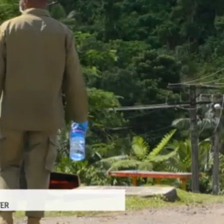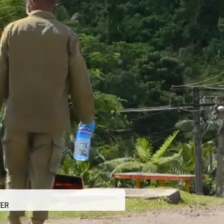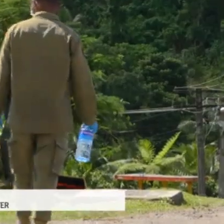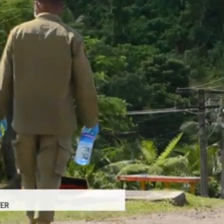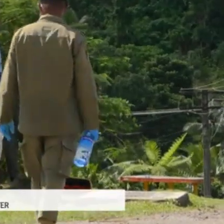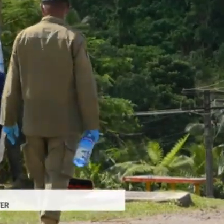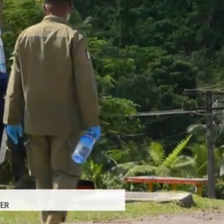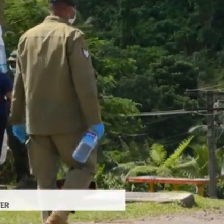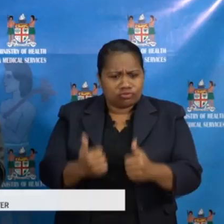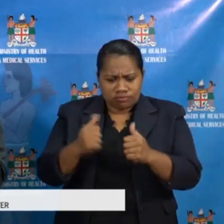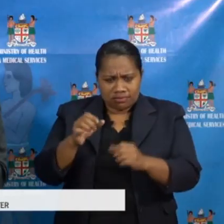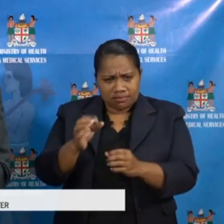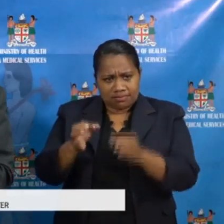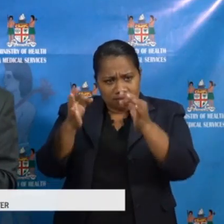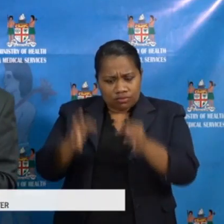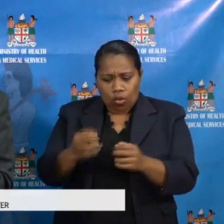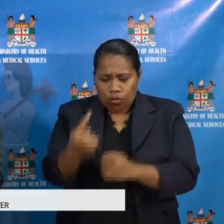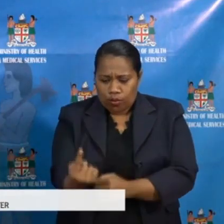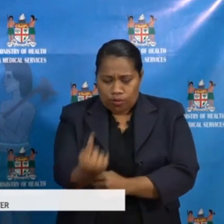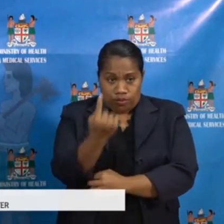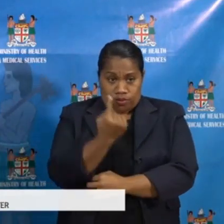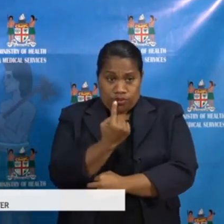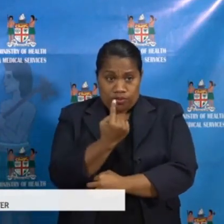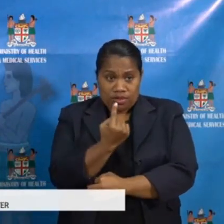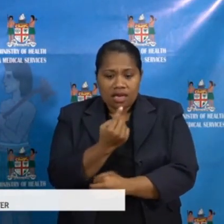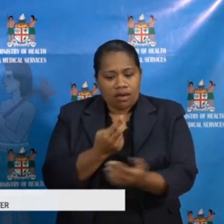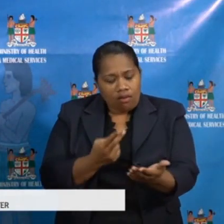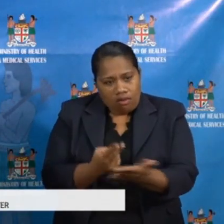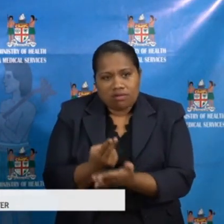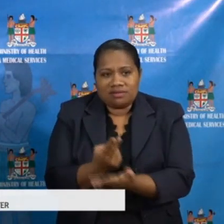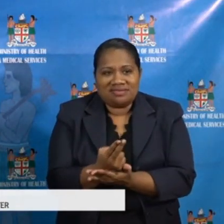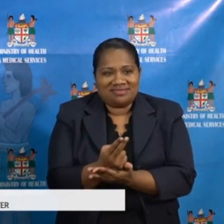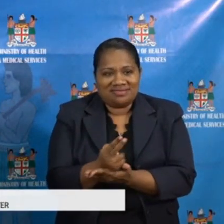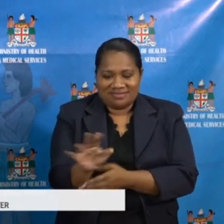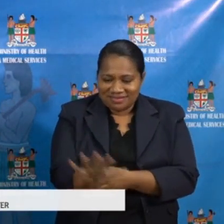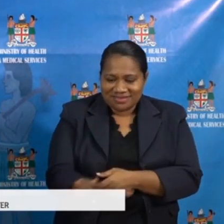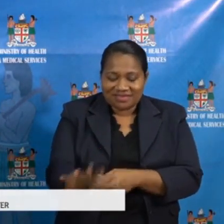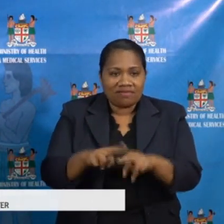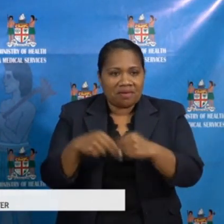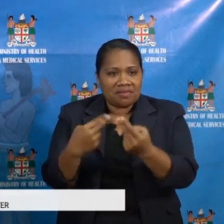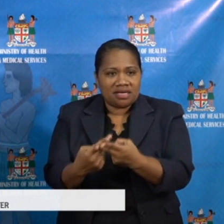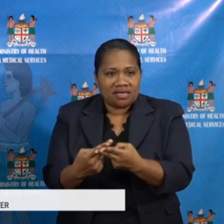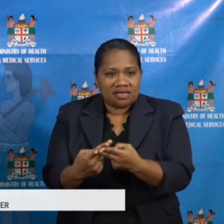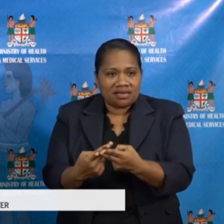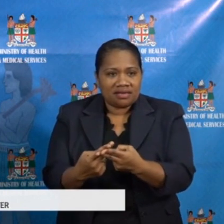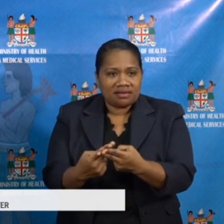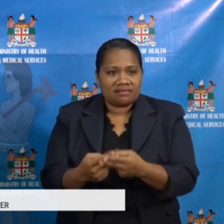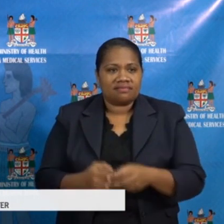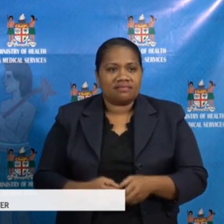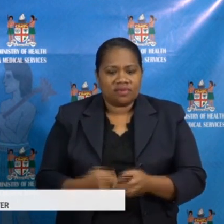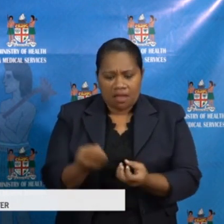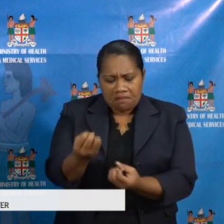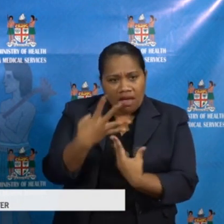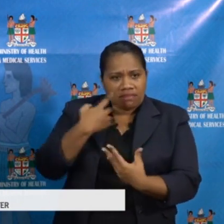forward and because they were honest with us about where they had been.